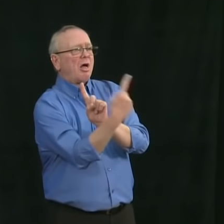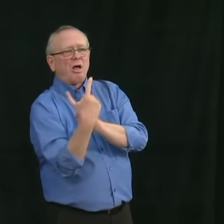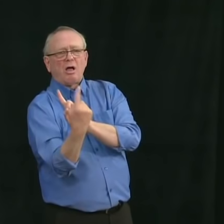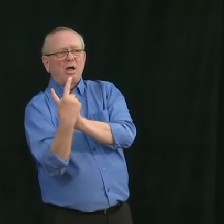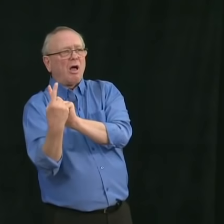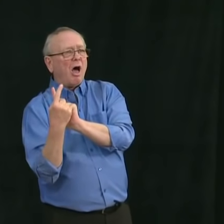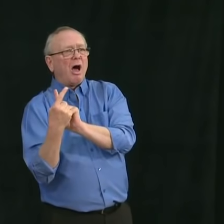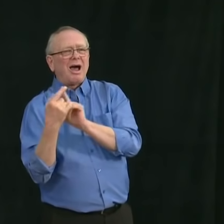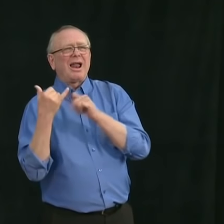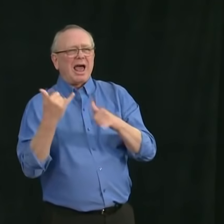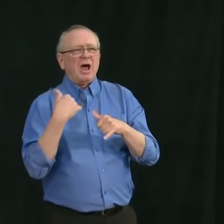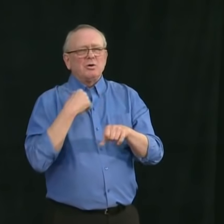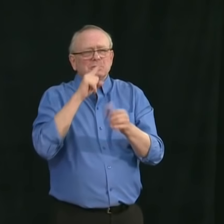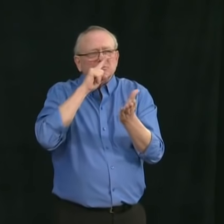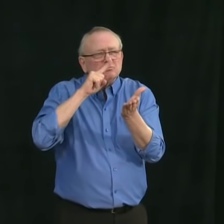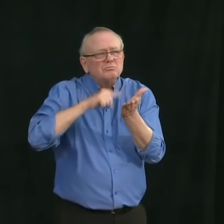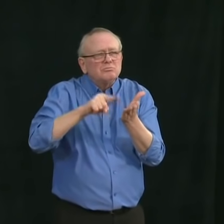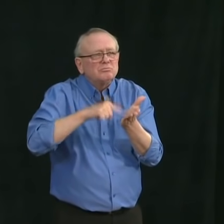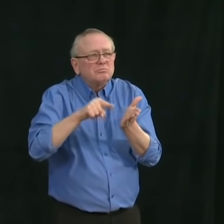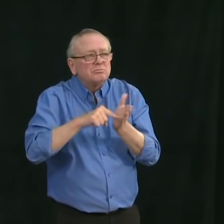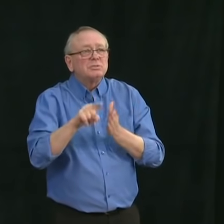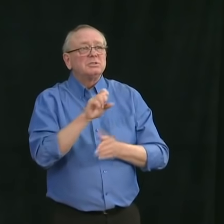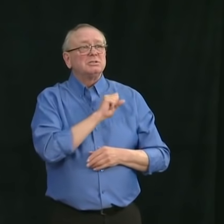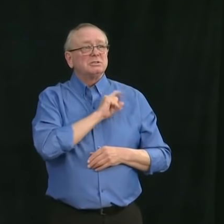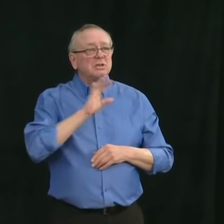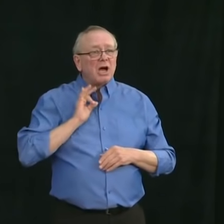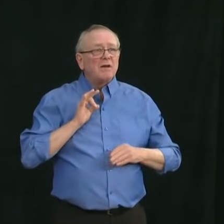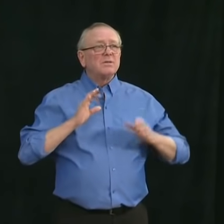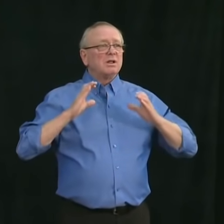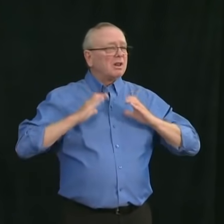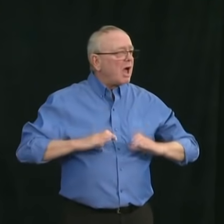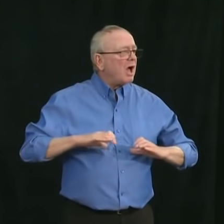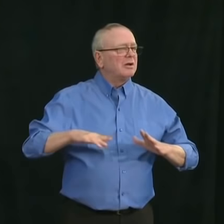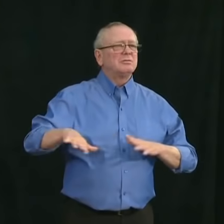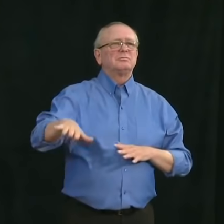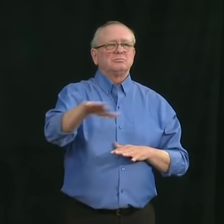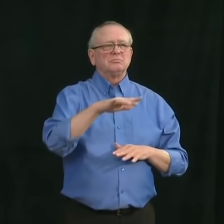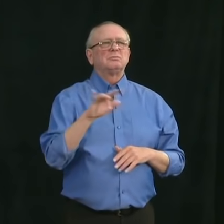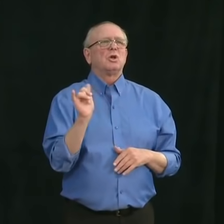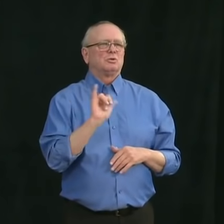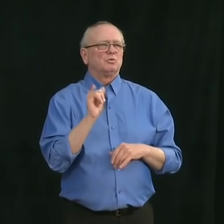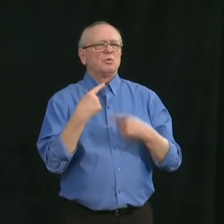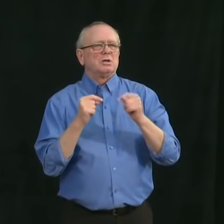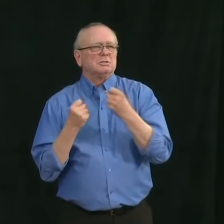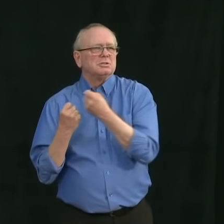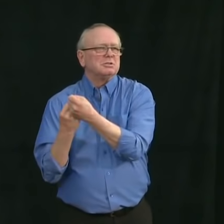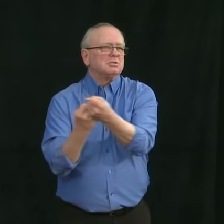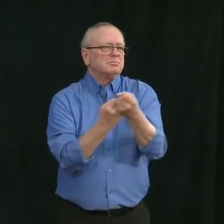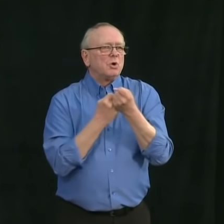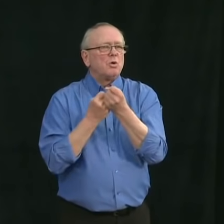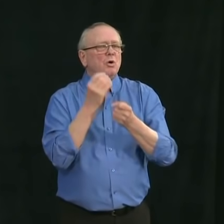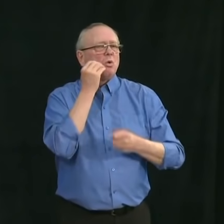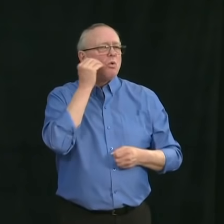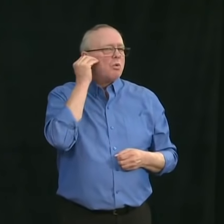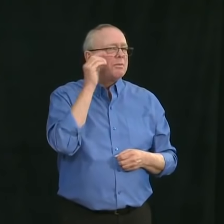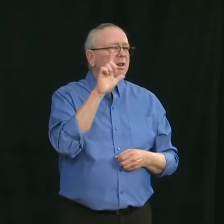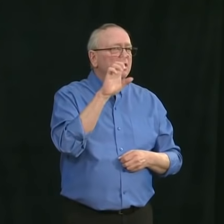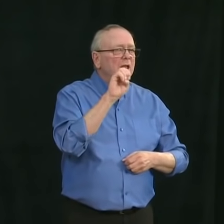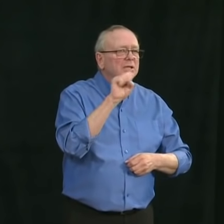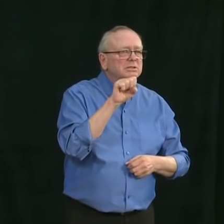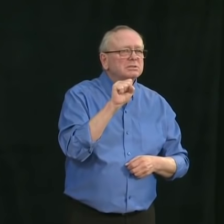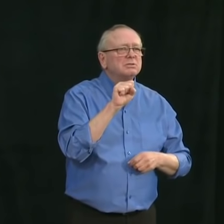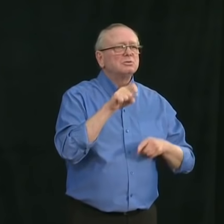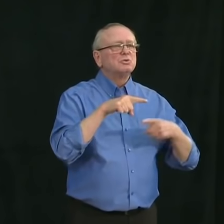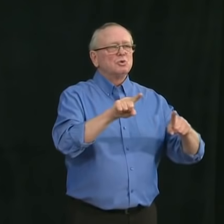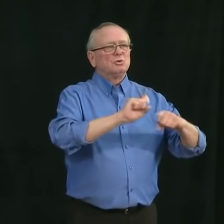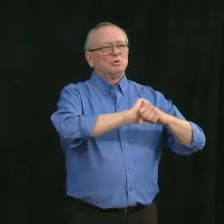with homelessness has been one of our top priorities as we navigate this public health crisis. Alberta Health Services is fully